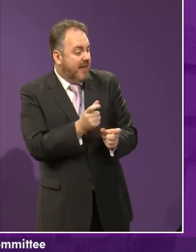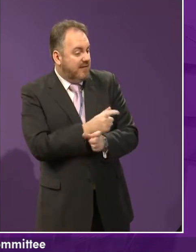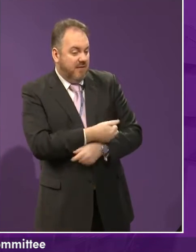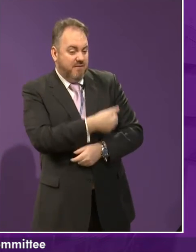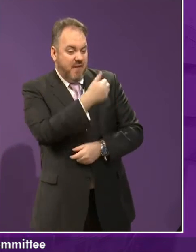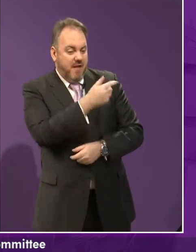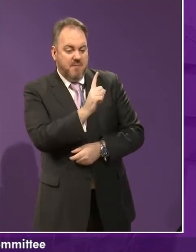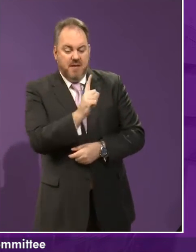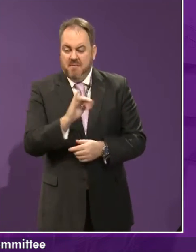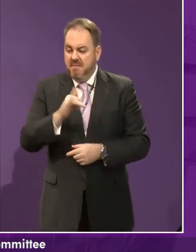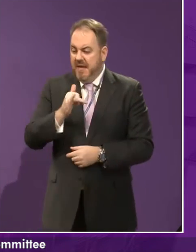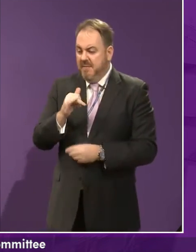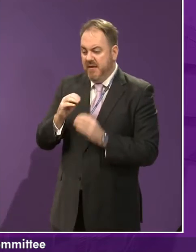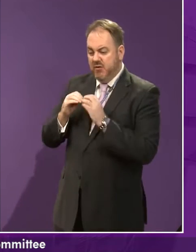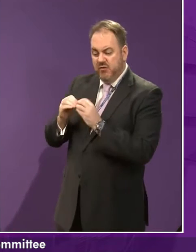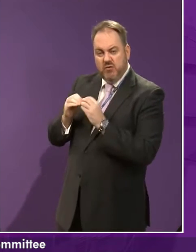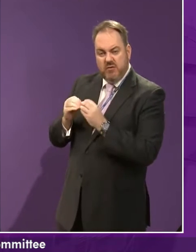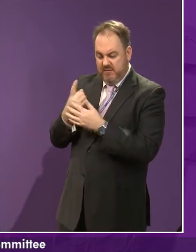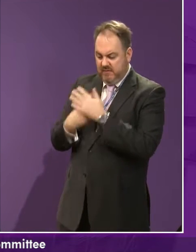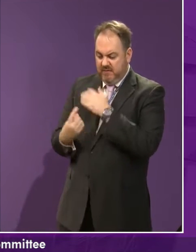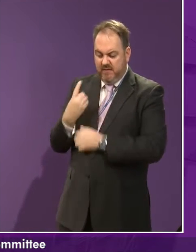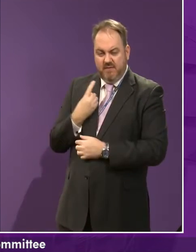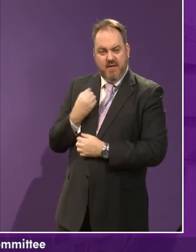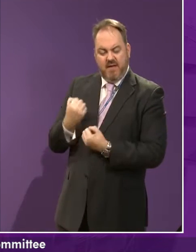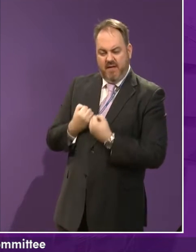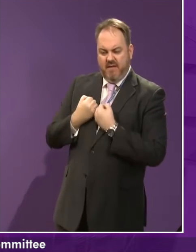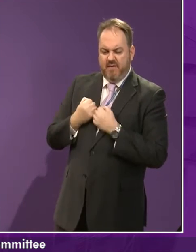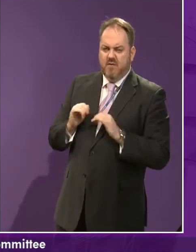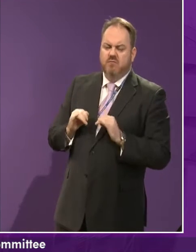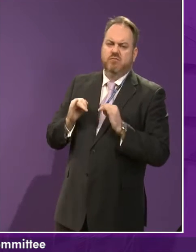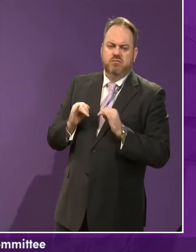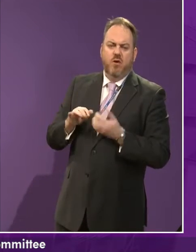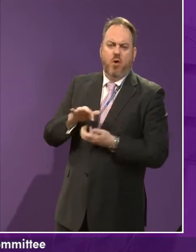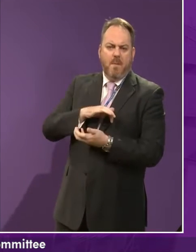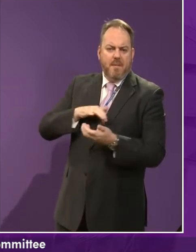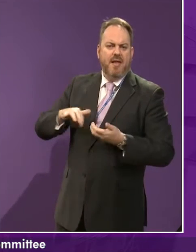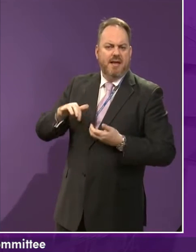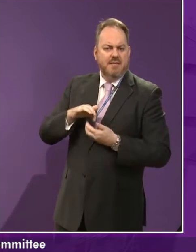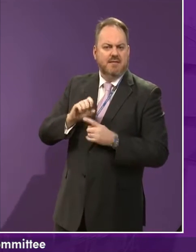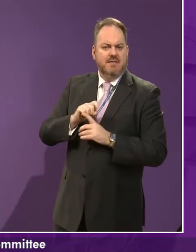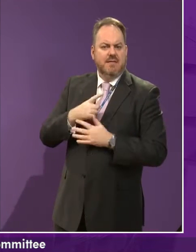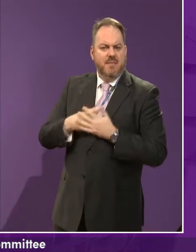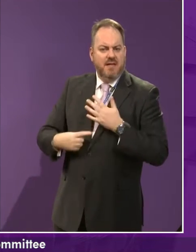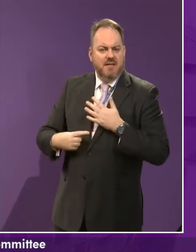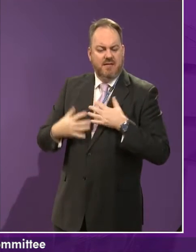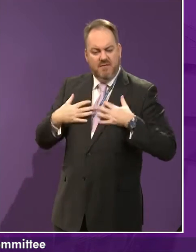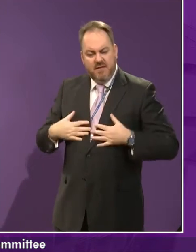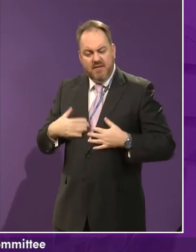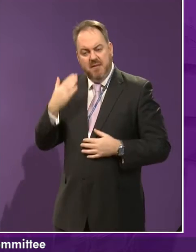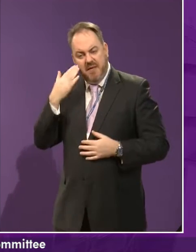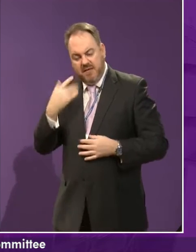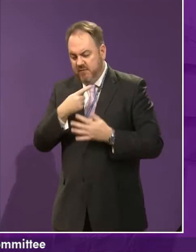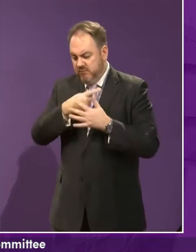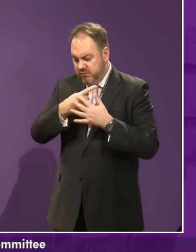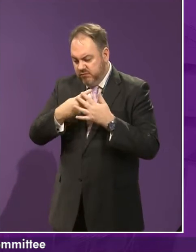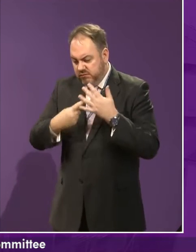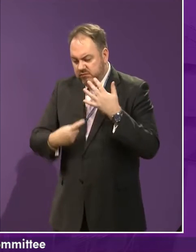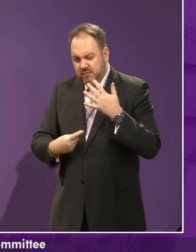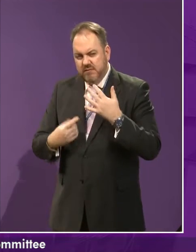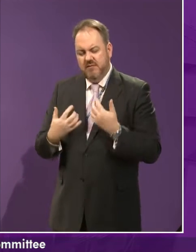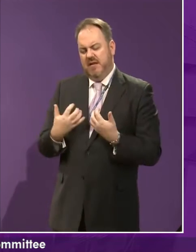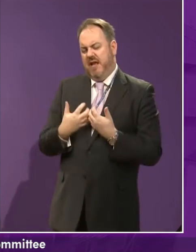multiple disability, physical disability, whatever, well, they're more difficult to deal with. So in your experience, amongst the